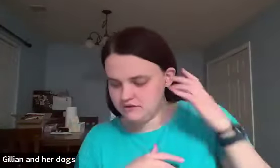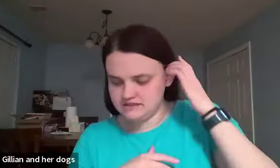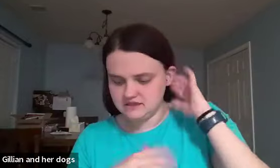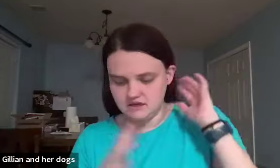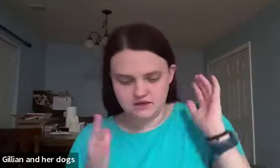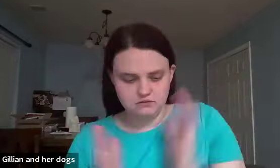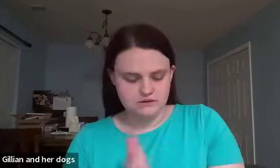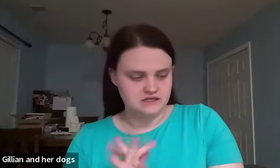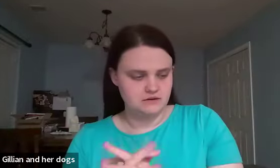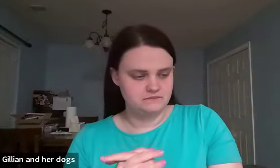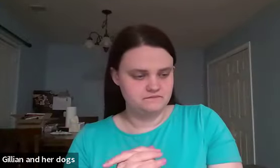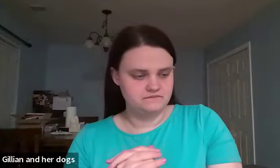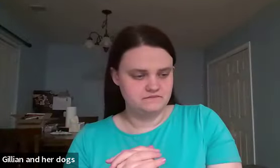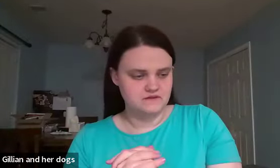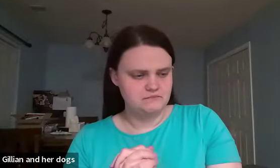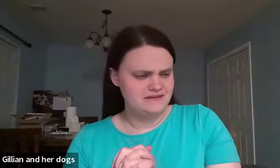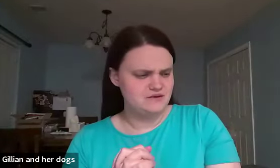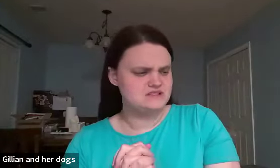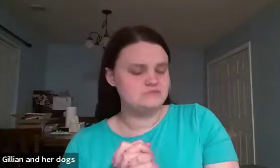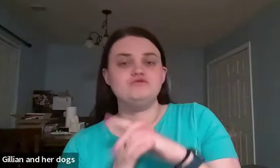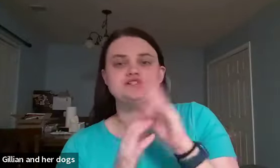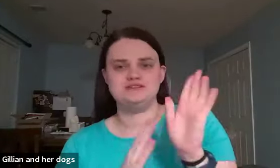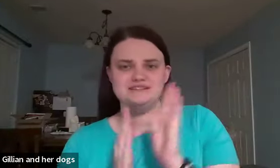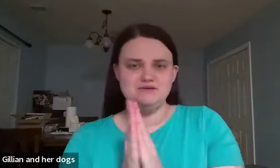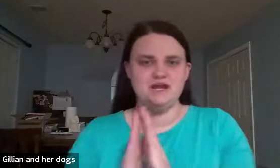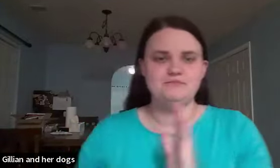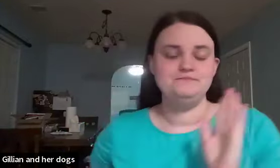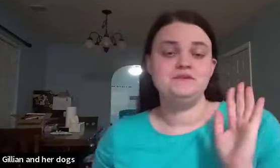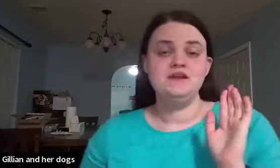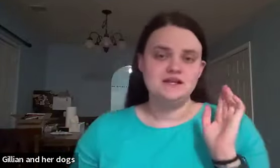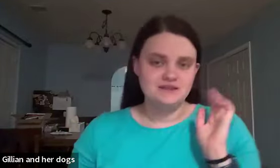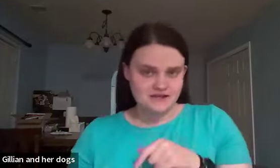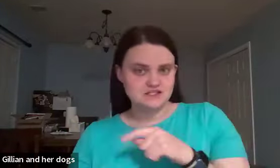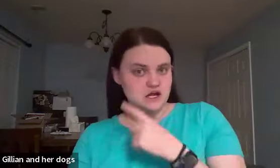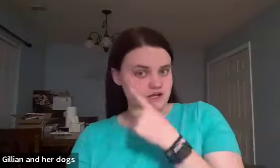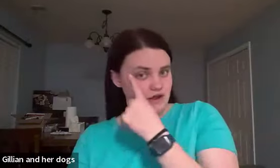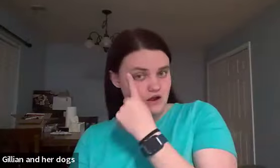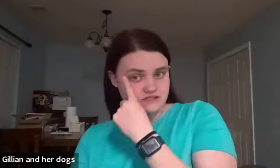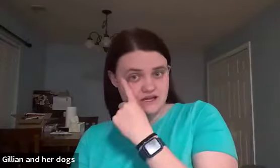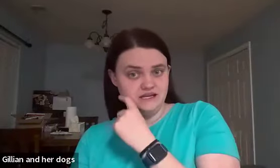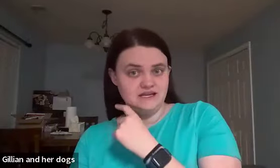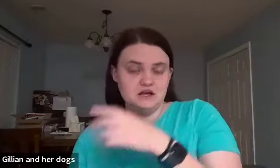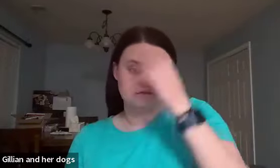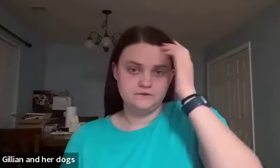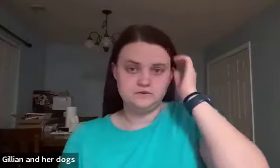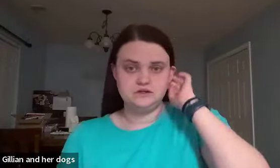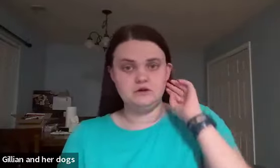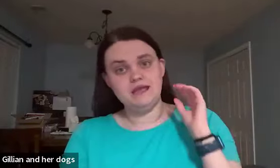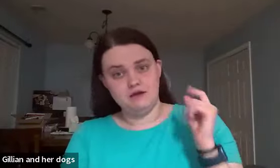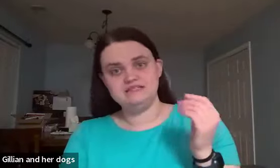now let's where's that going? Man, there was some restaurants. There we go. Let's talk about our dining and our food and going out